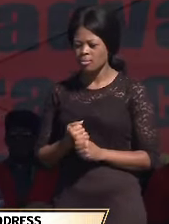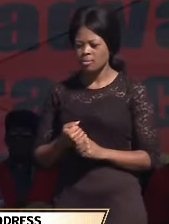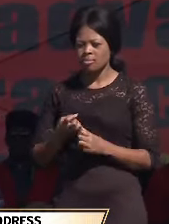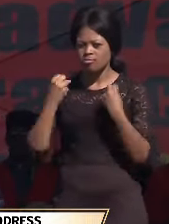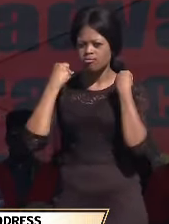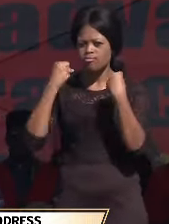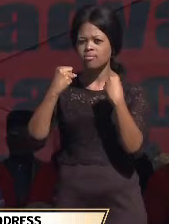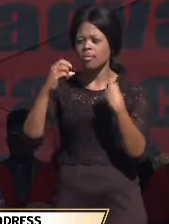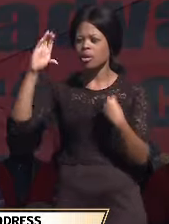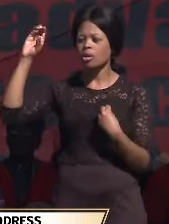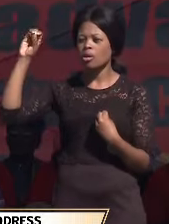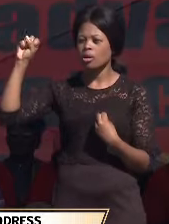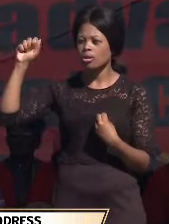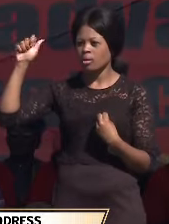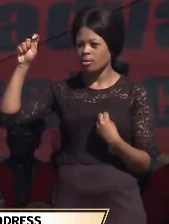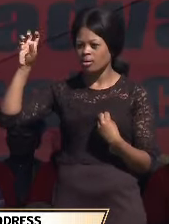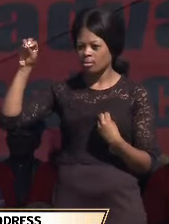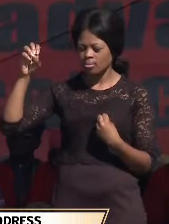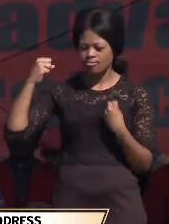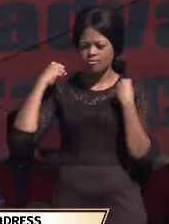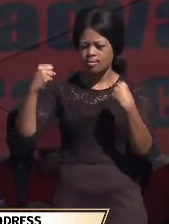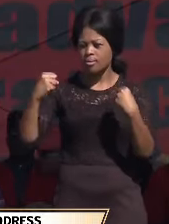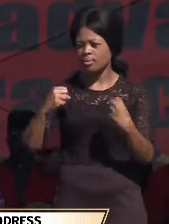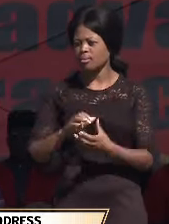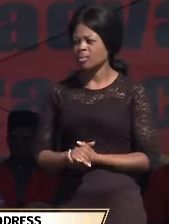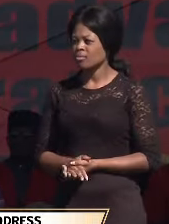Maikline Cosato! Maikline!